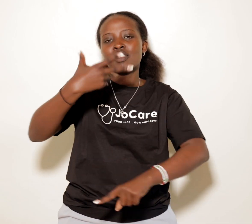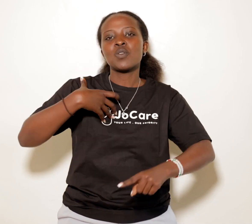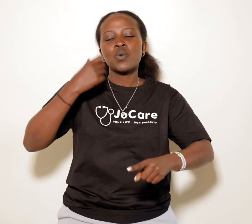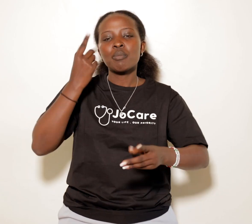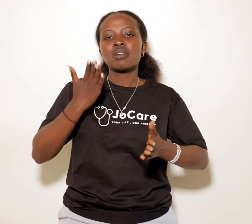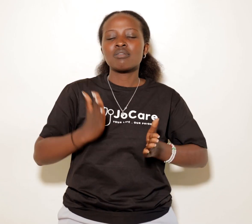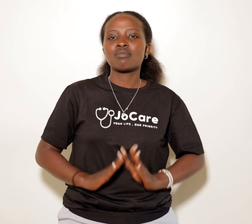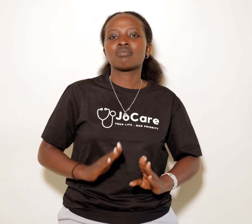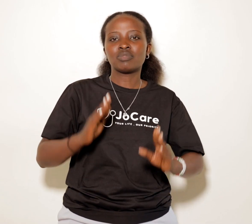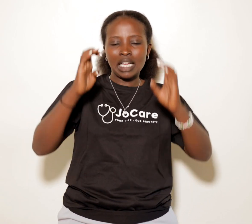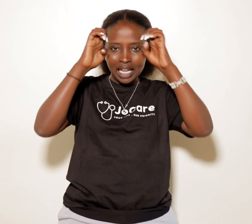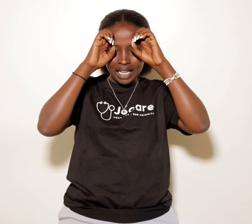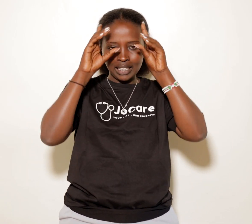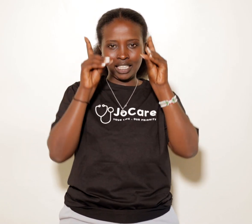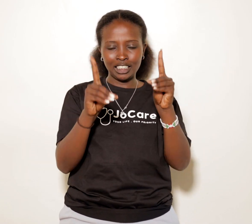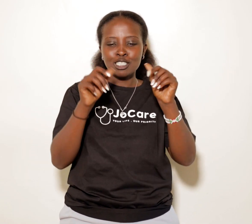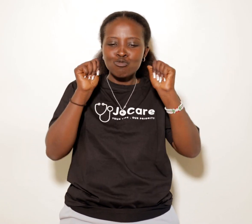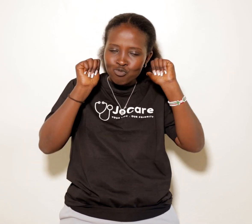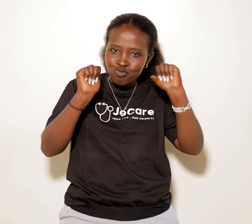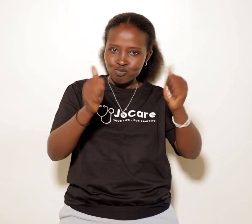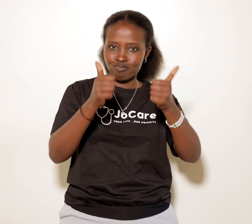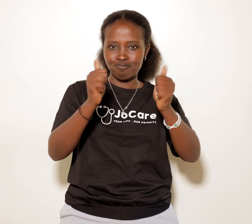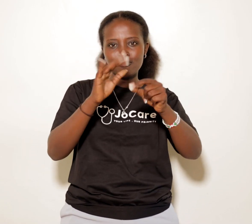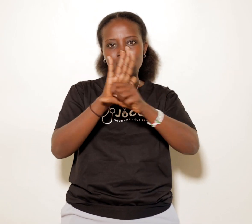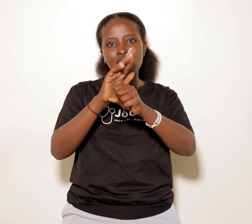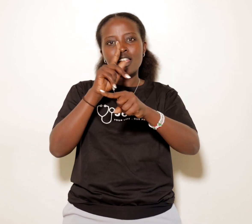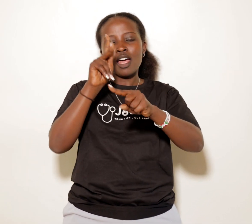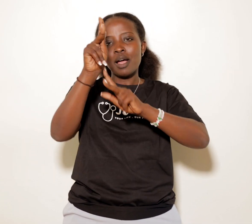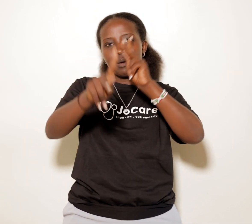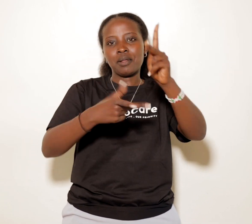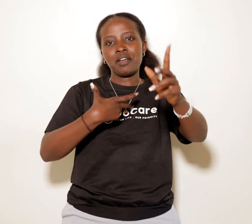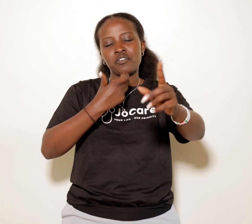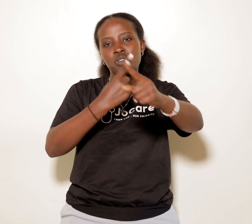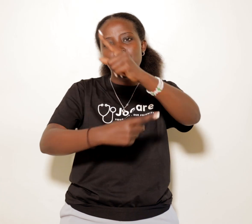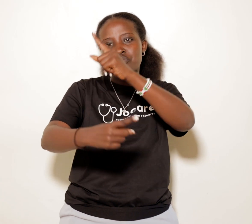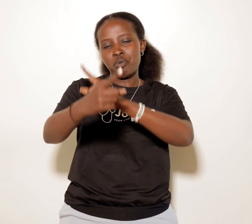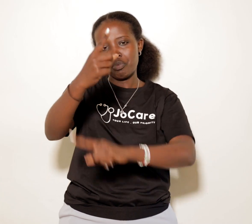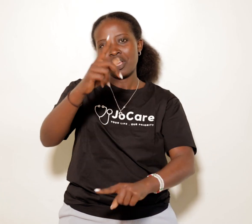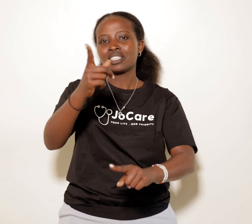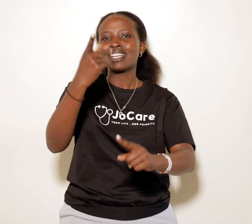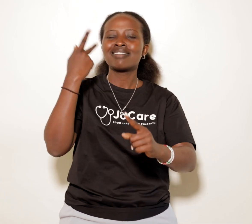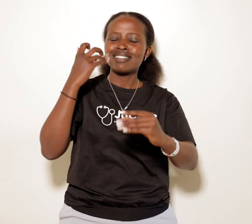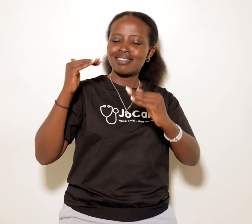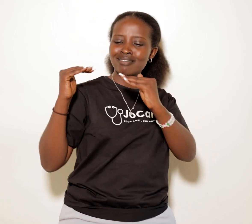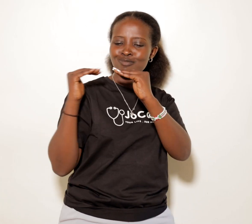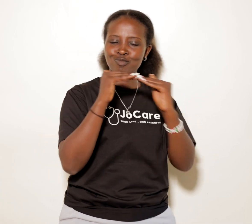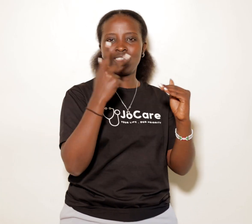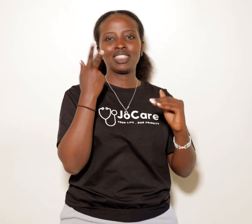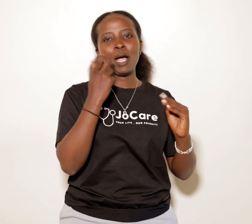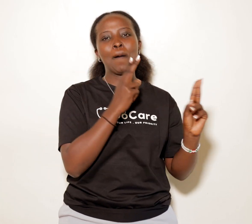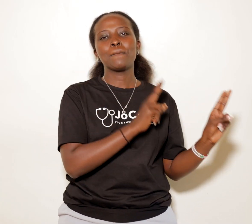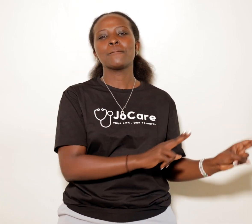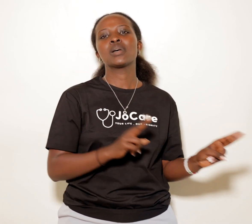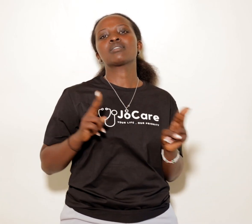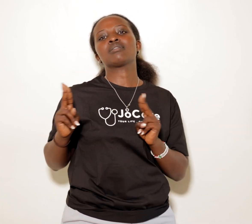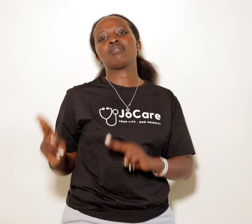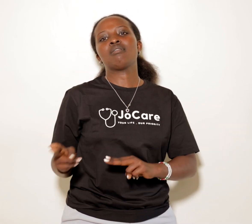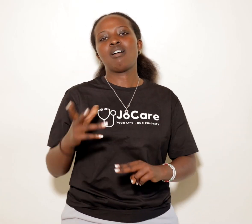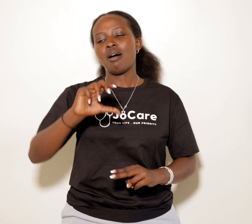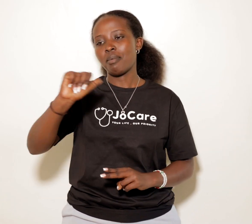health education. It is good to know that people with disability are normal people, and it is good not to know that the sex is also a basic